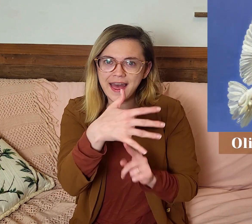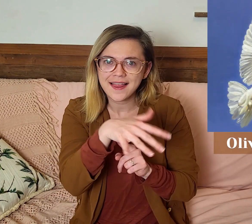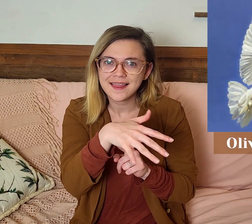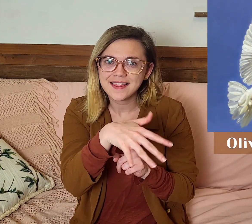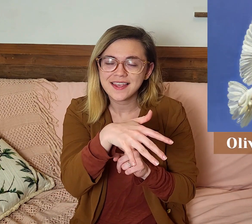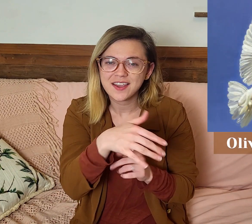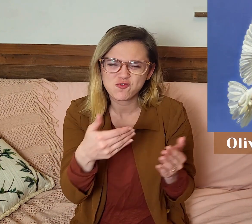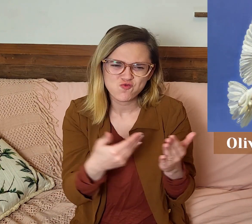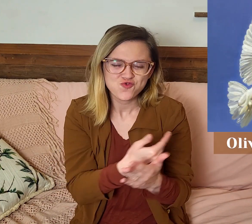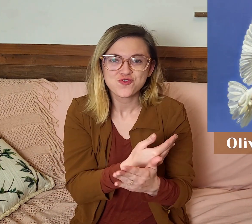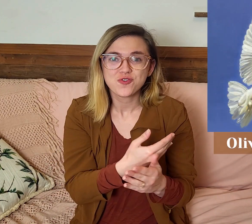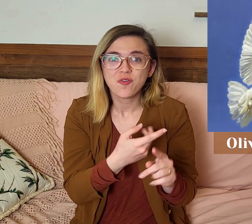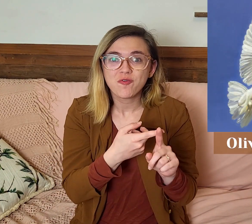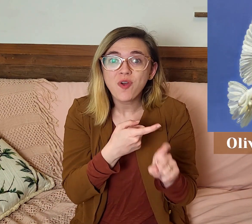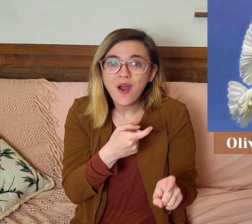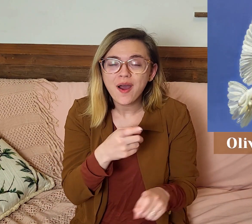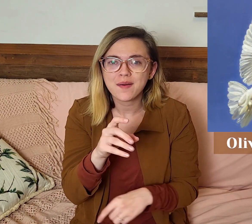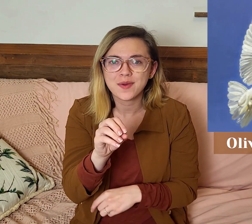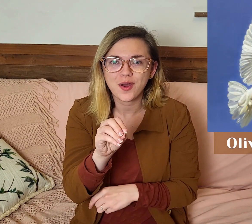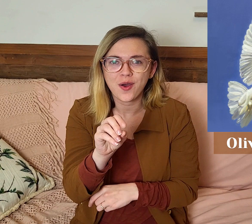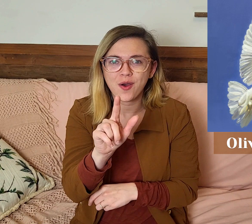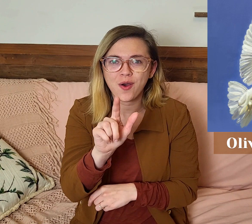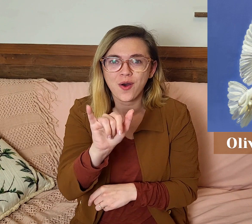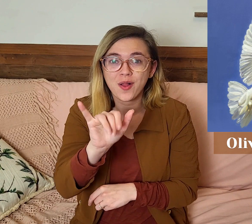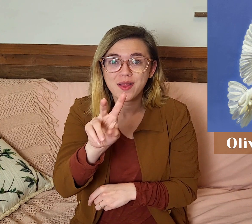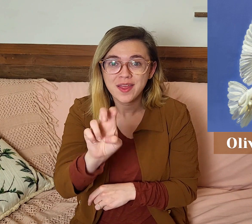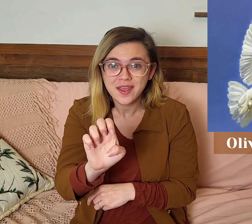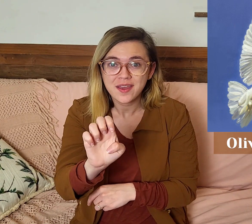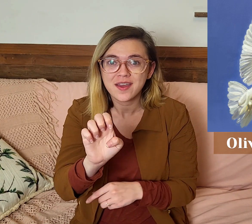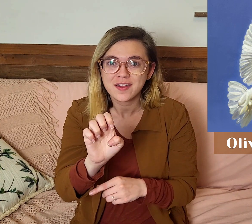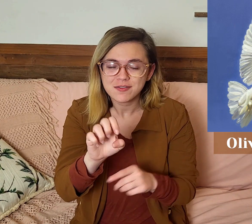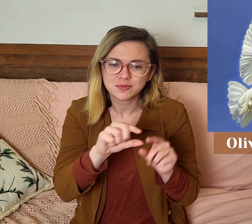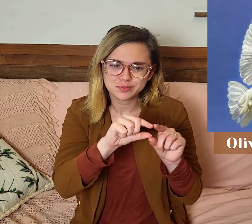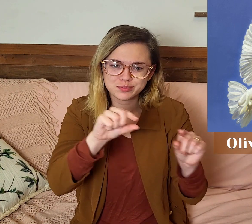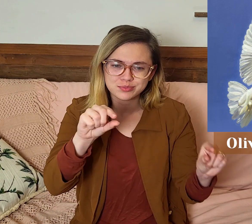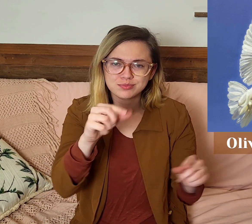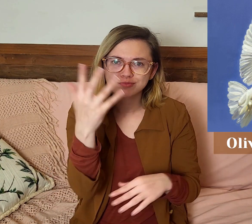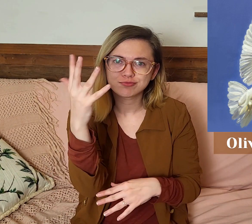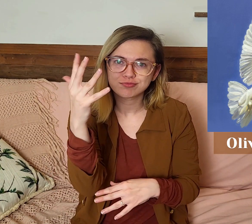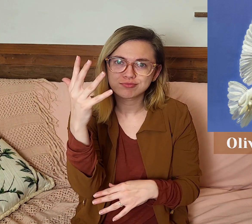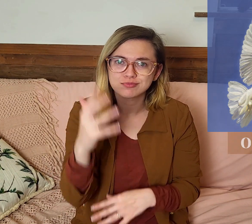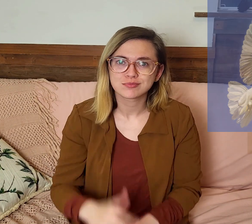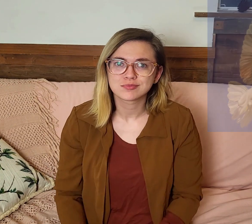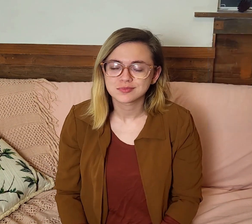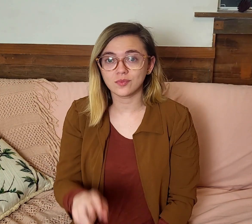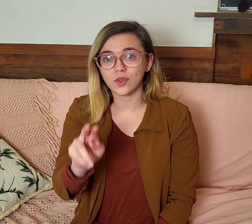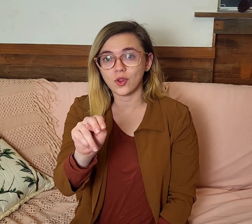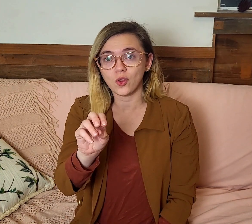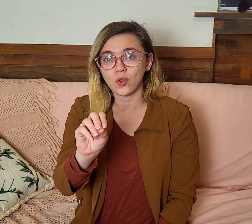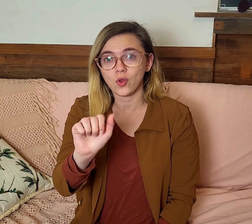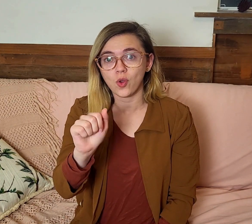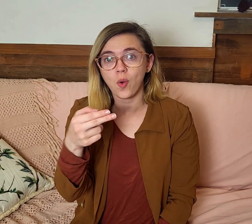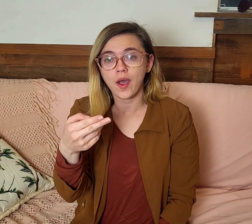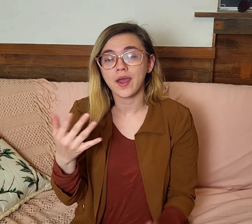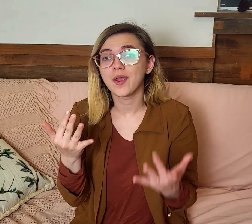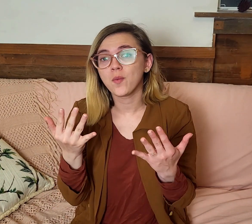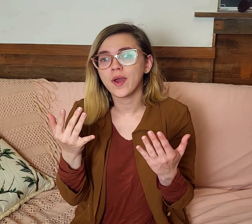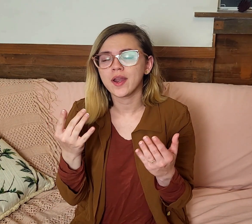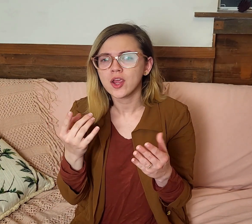leaf, and the leaf was from an olive branch. It was a fresh leaf. So Noah, he